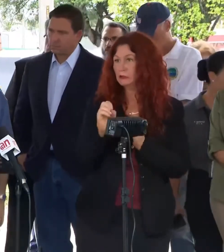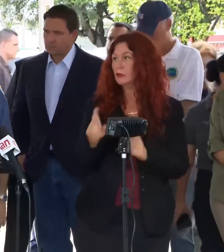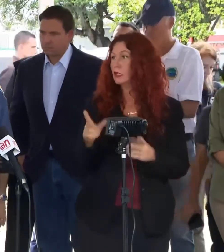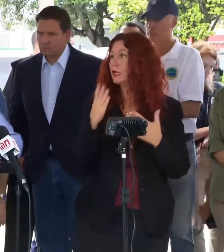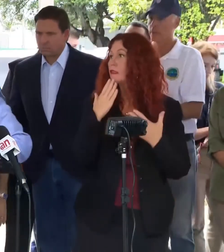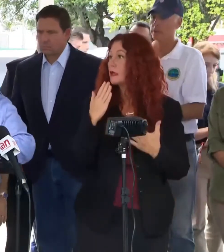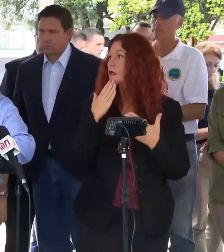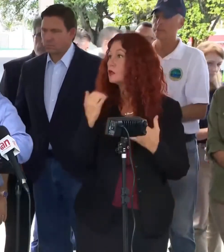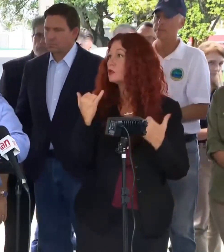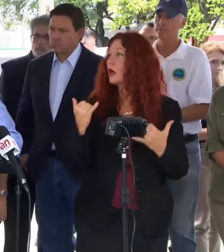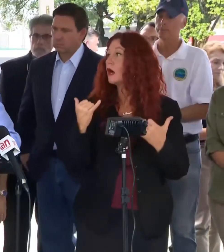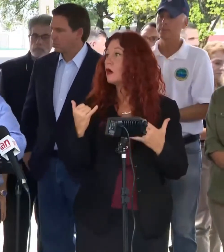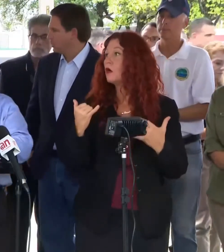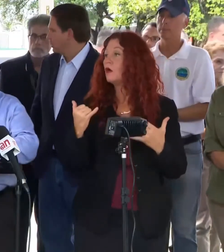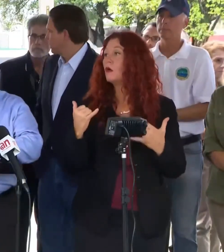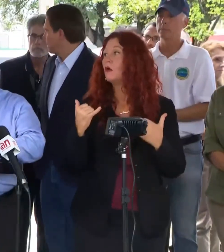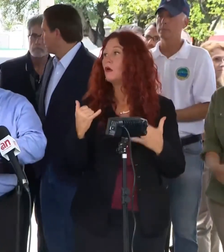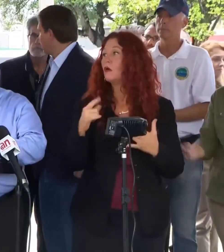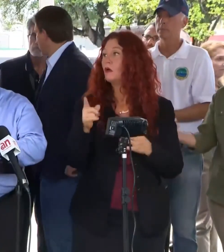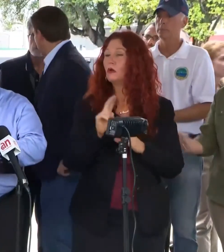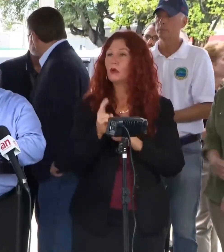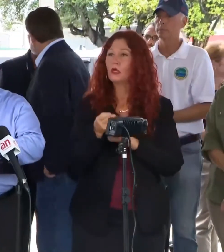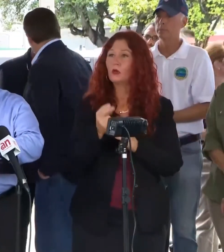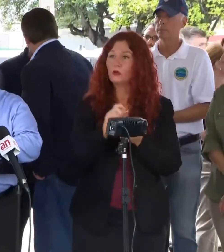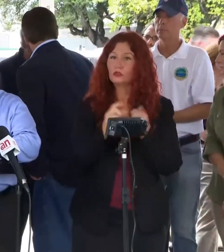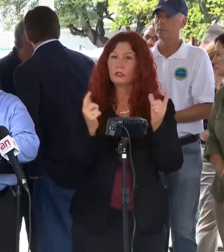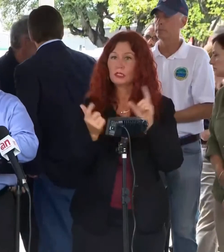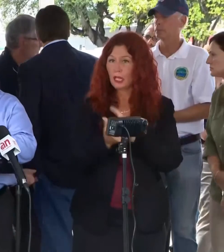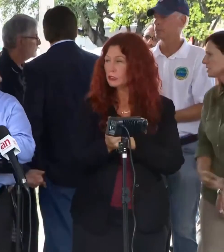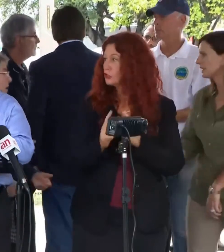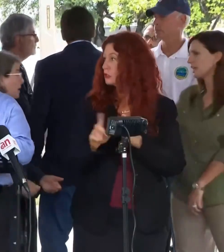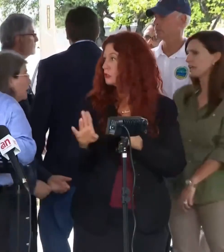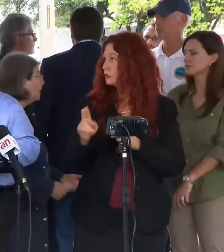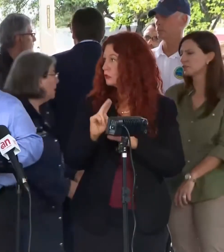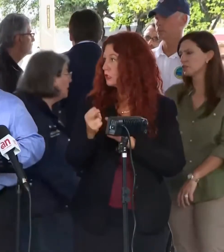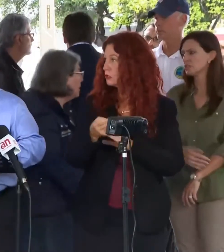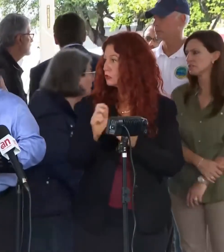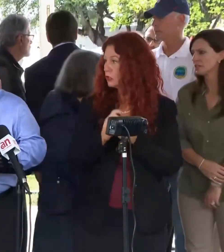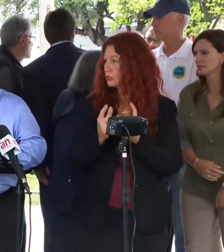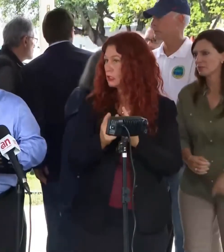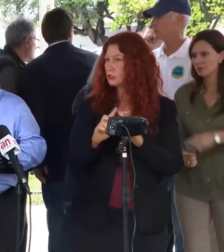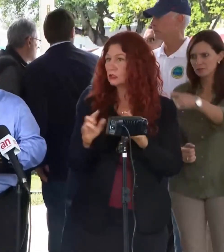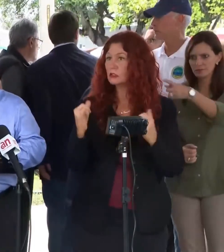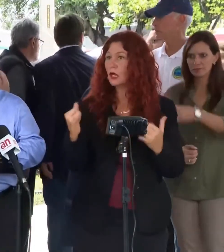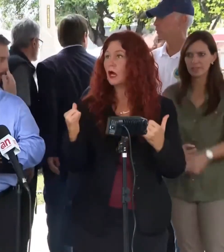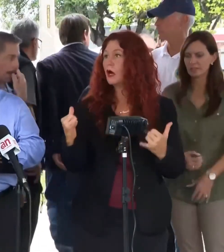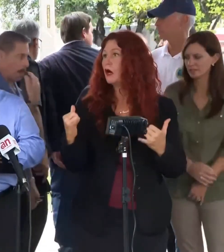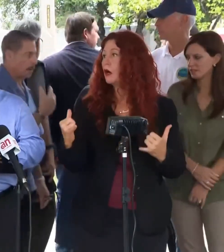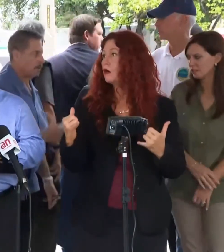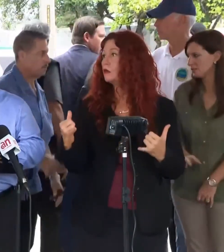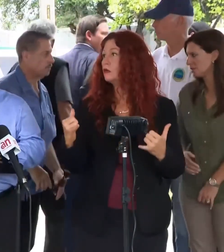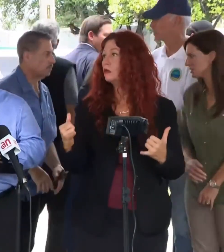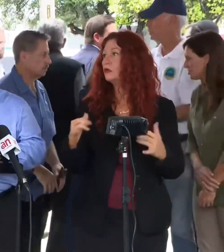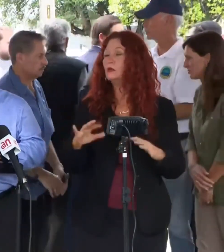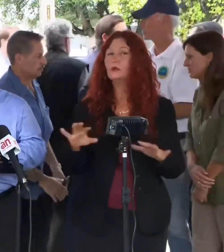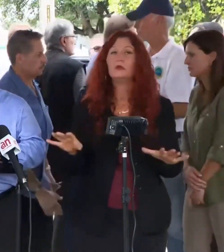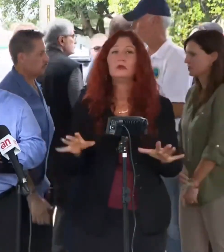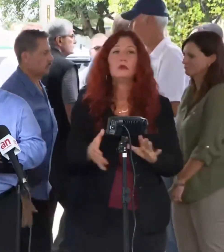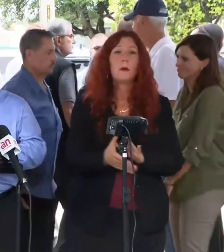Thank you, Madam Mayor. We're going to go straight into the Creole translation. We're going to go into the Creole translation now.